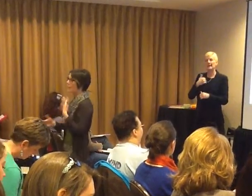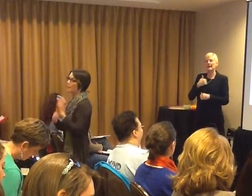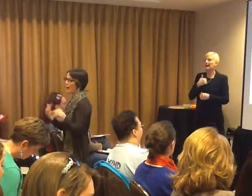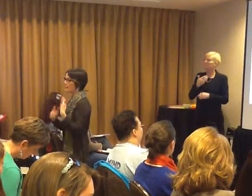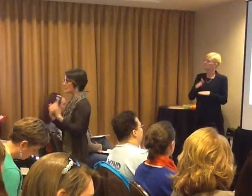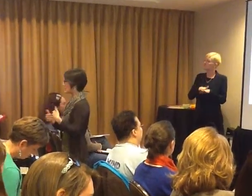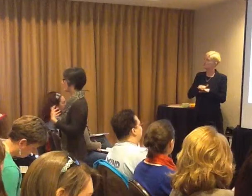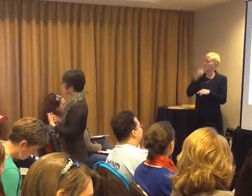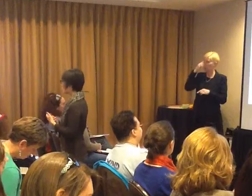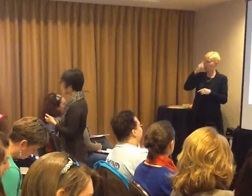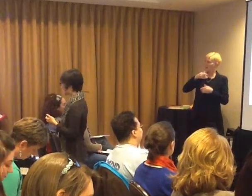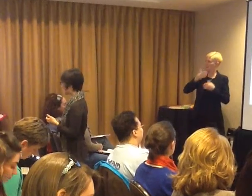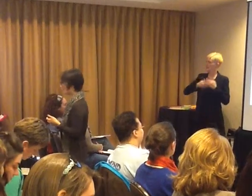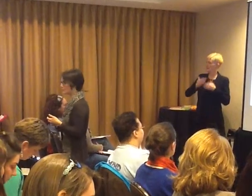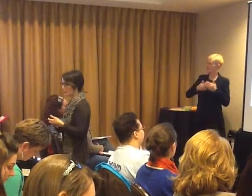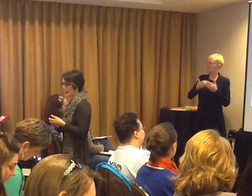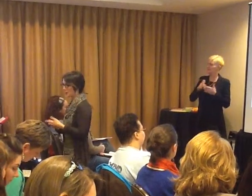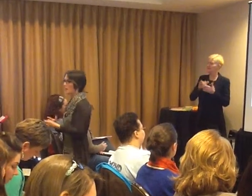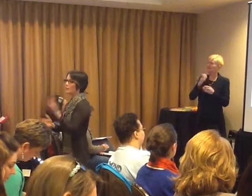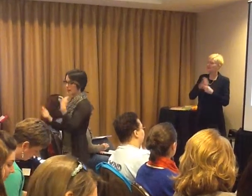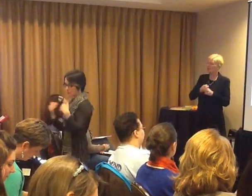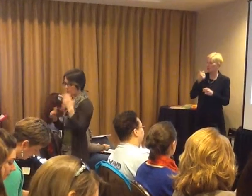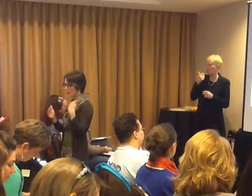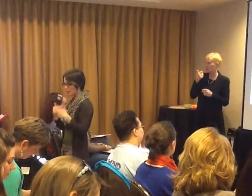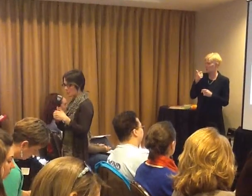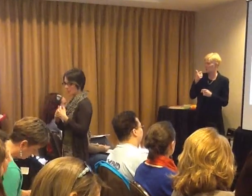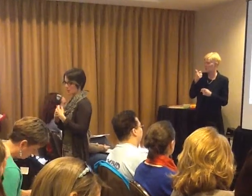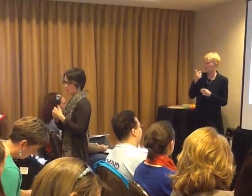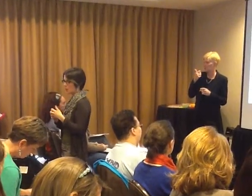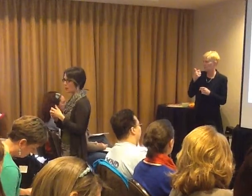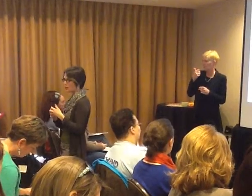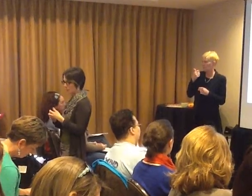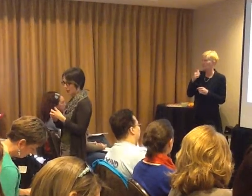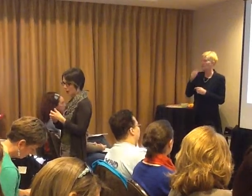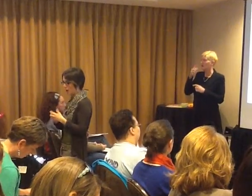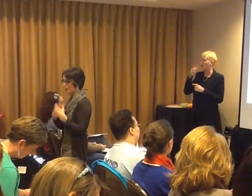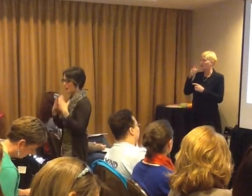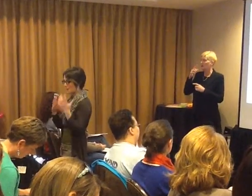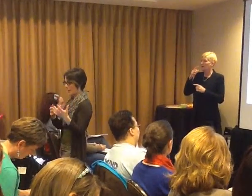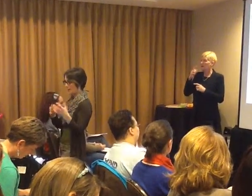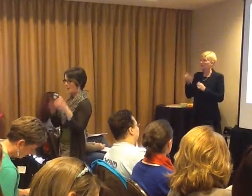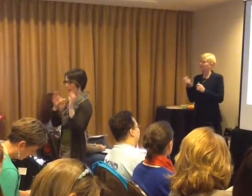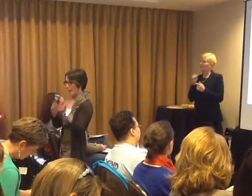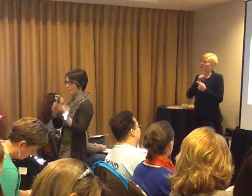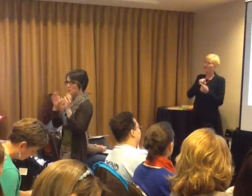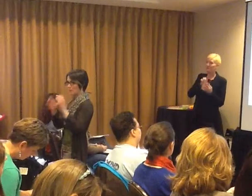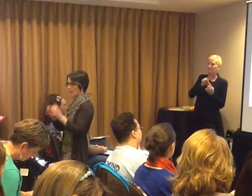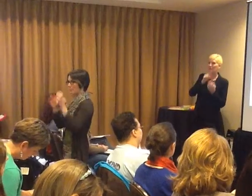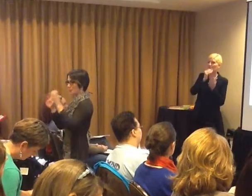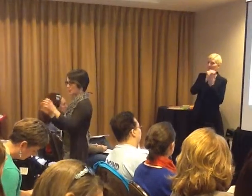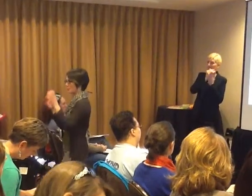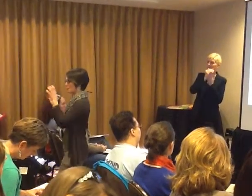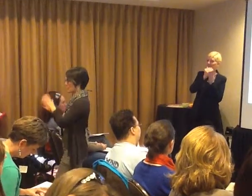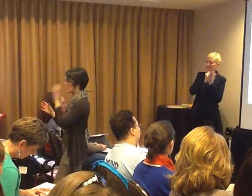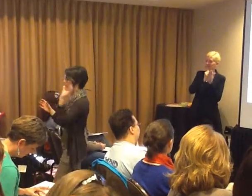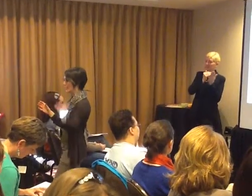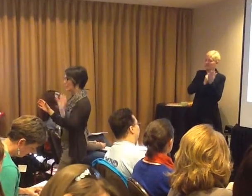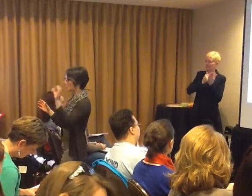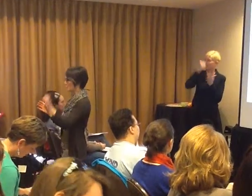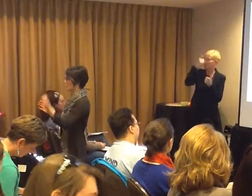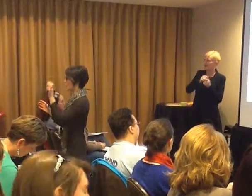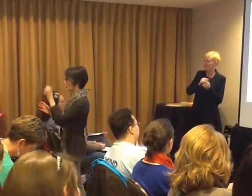speed, that makes it even more difficult for them. Then when we think about the sequential recall, the fact that they have to remember this